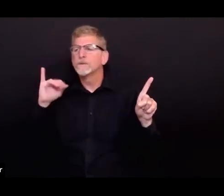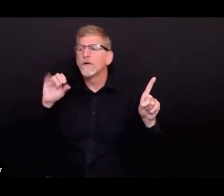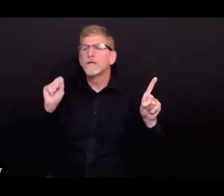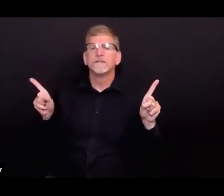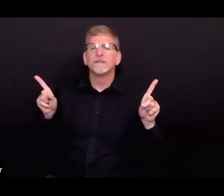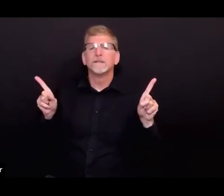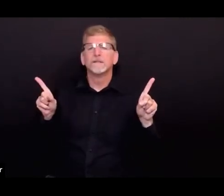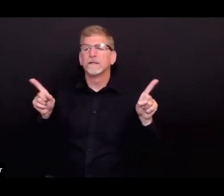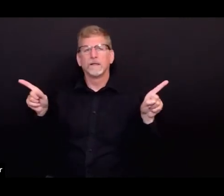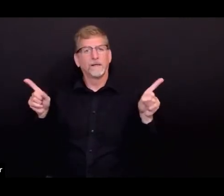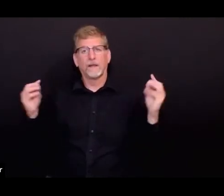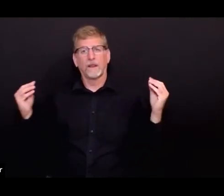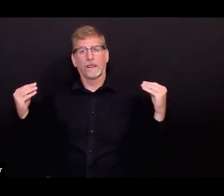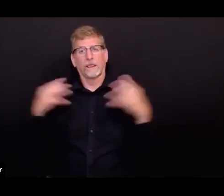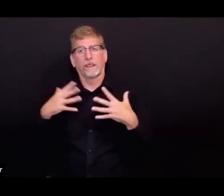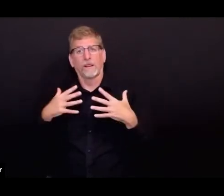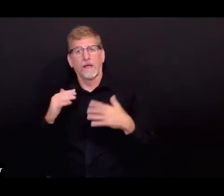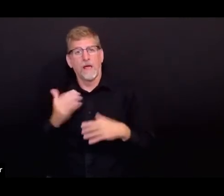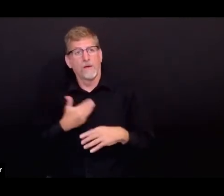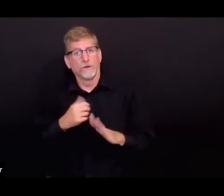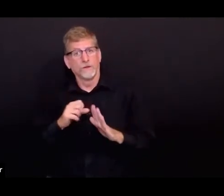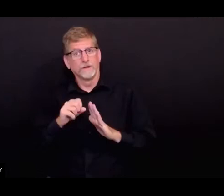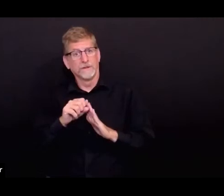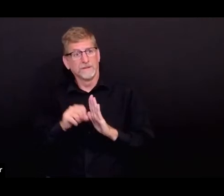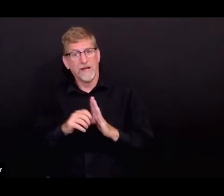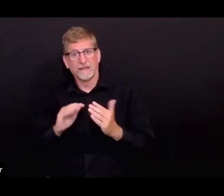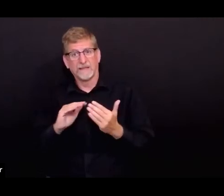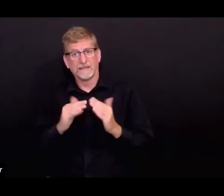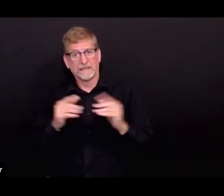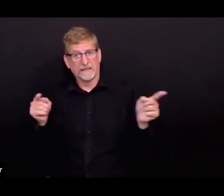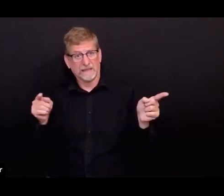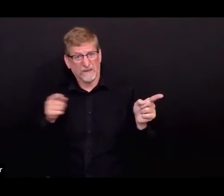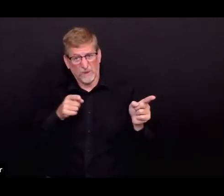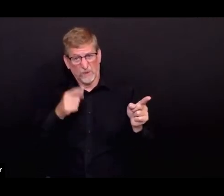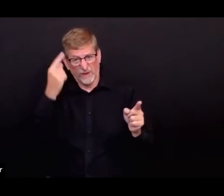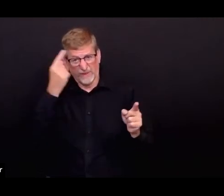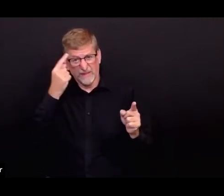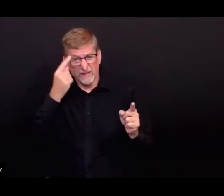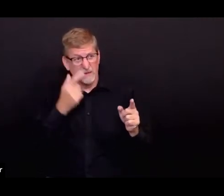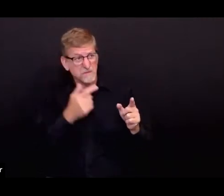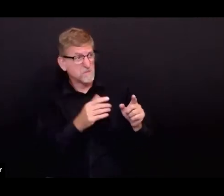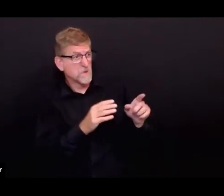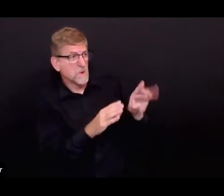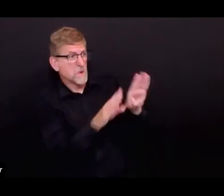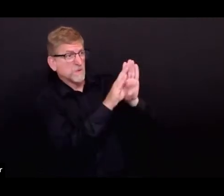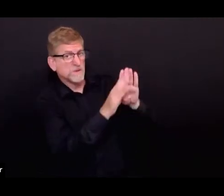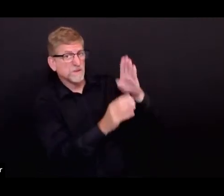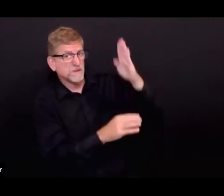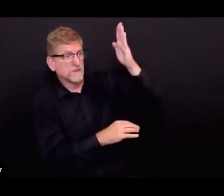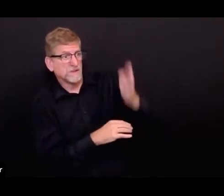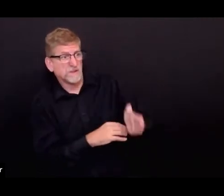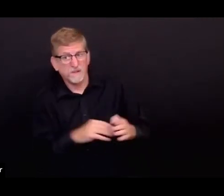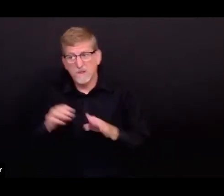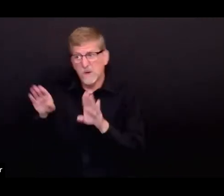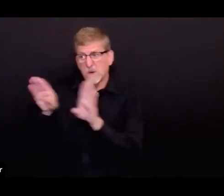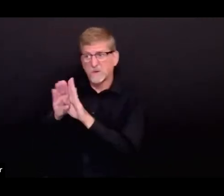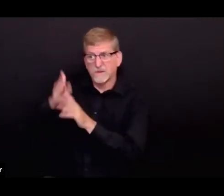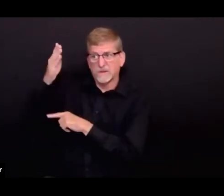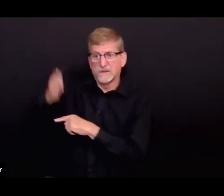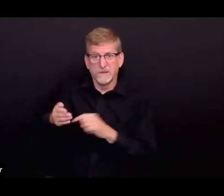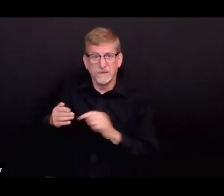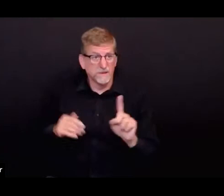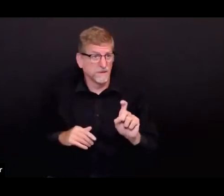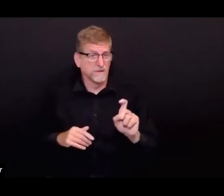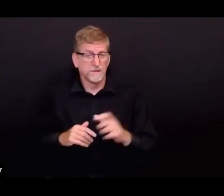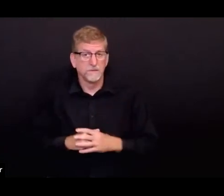and Minnesota? I'll take the final one if I'll turn it back to our team on the first one, Chris. No, and I want to